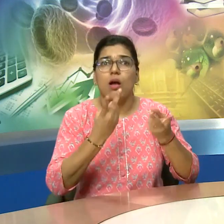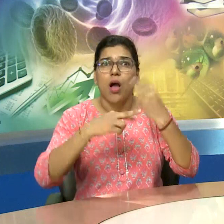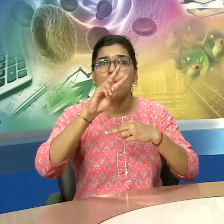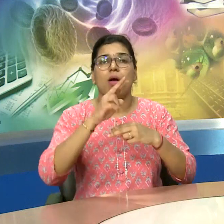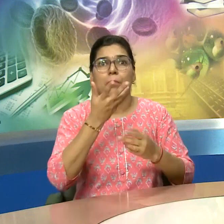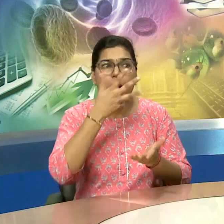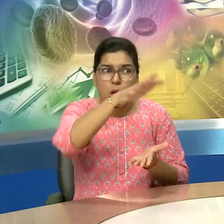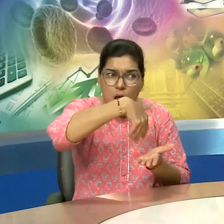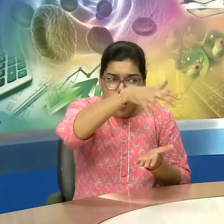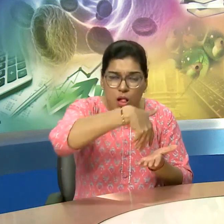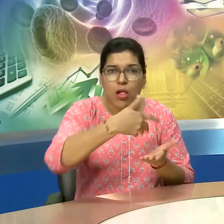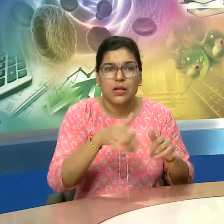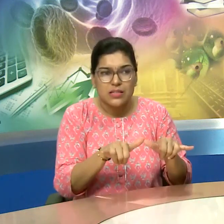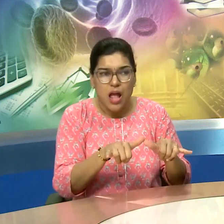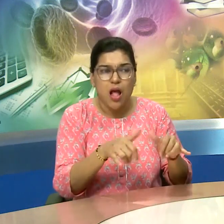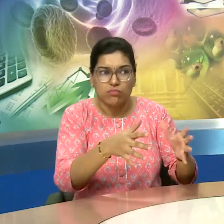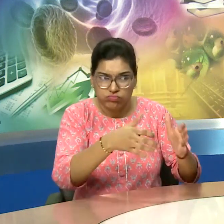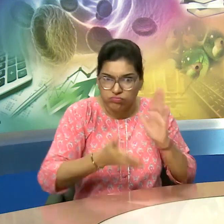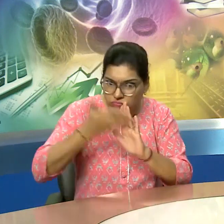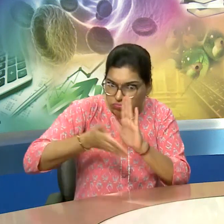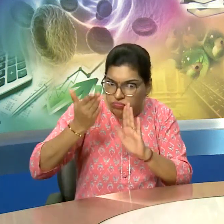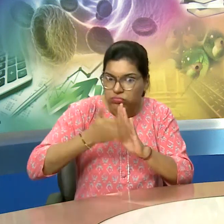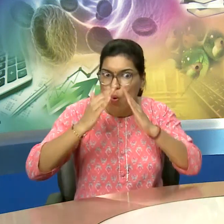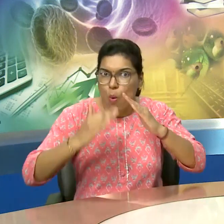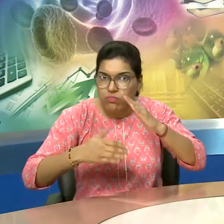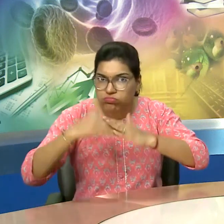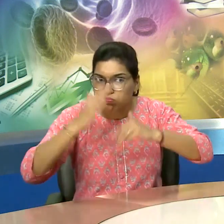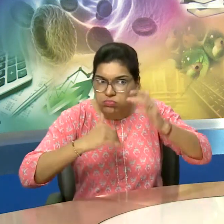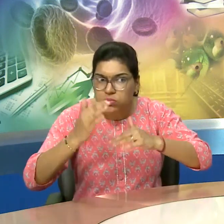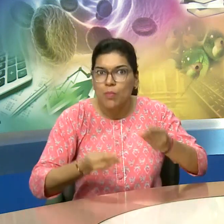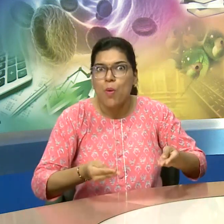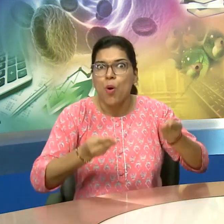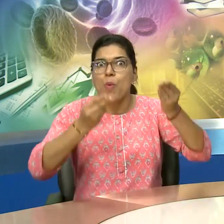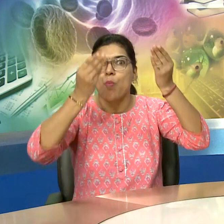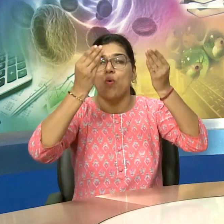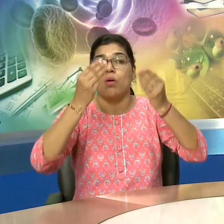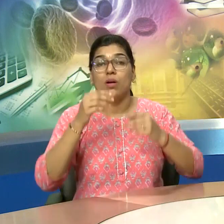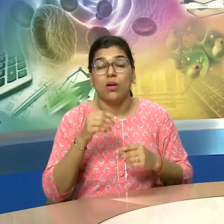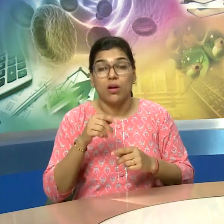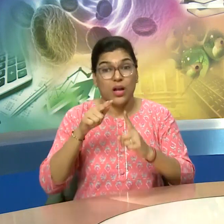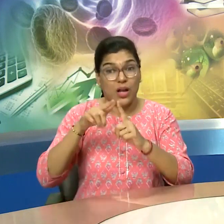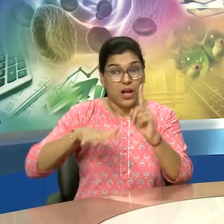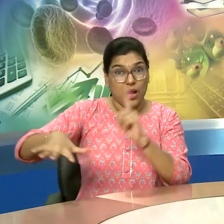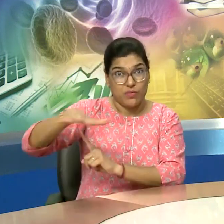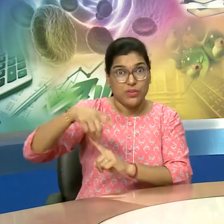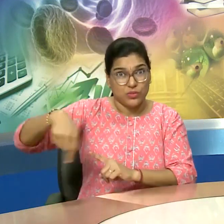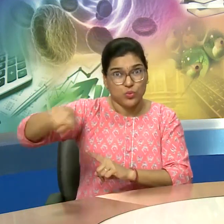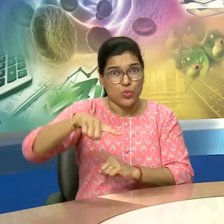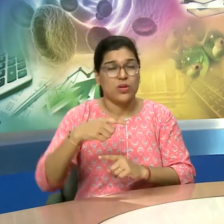We all know that if there is any change or any disturbances to the